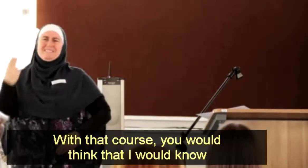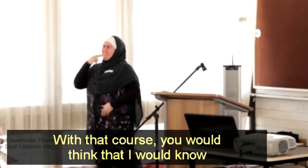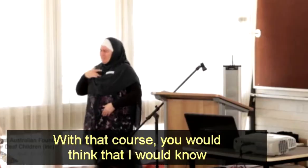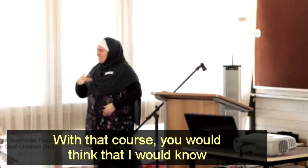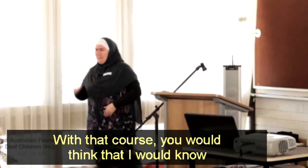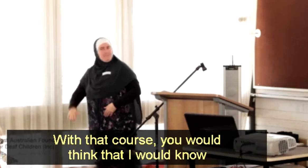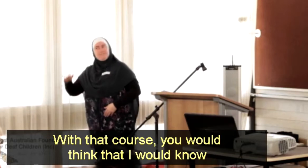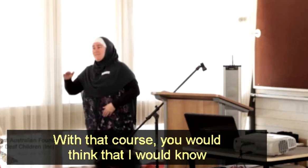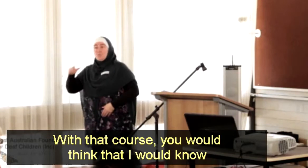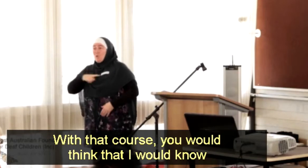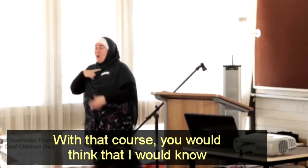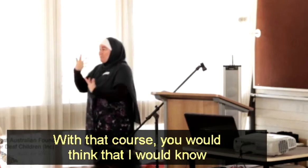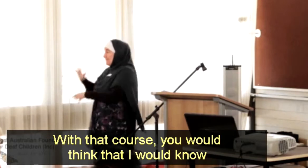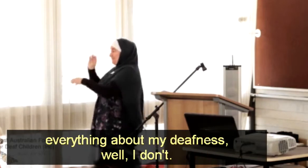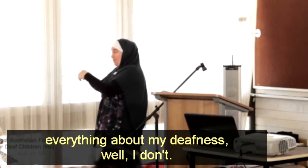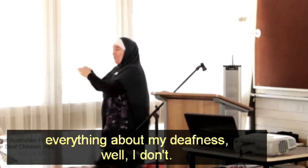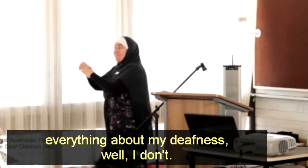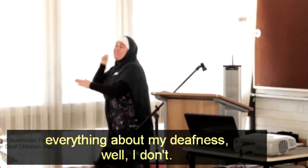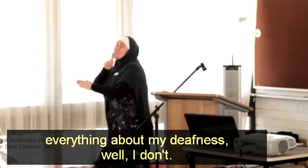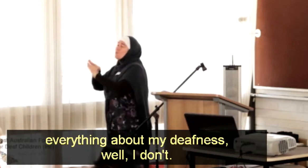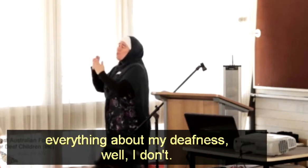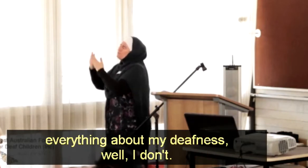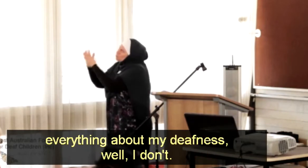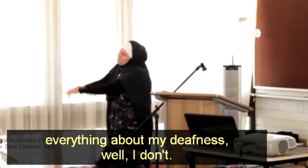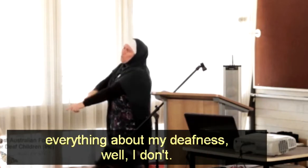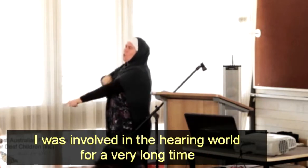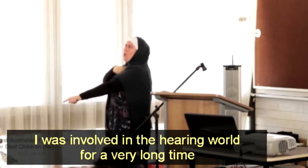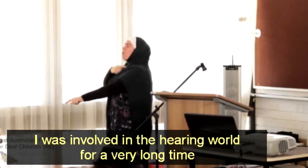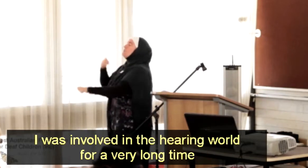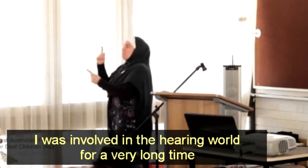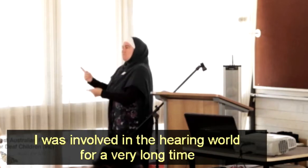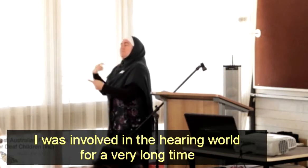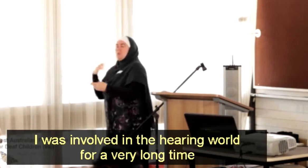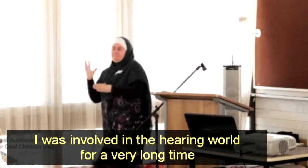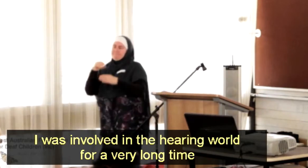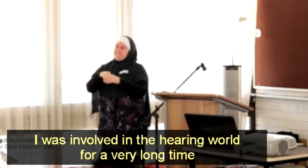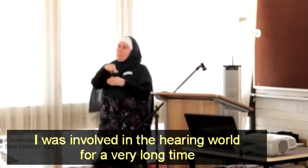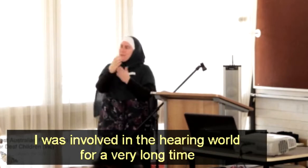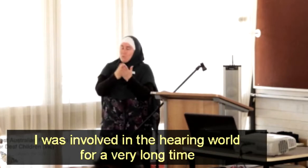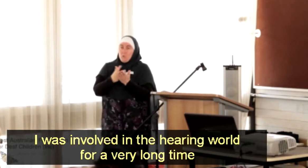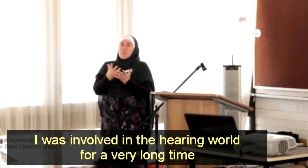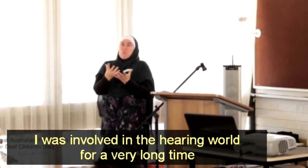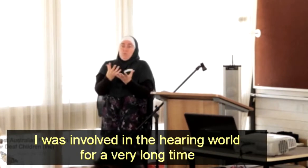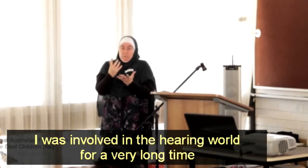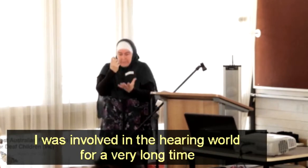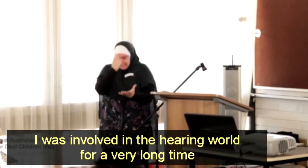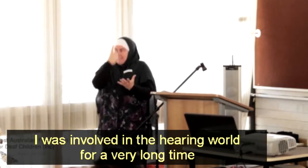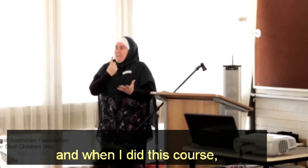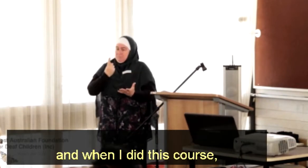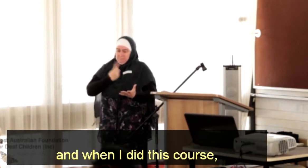With that course, you would think that I would know everything about my deafness, well I don't. I was involved in the hearing world for a very long time, and when I